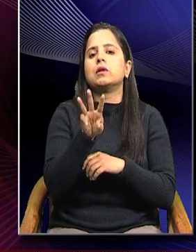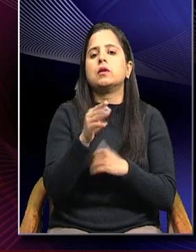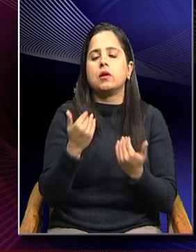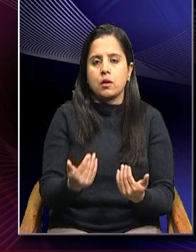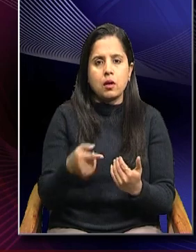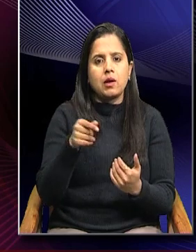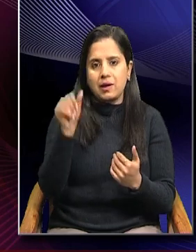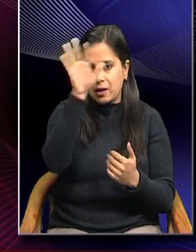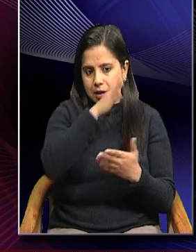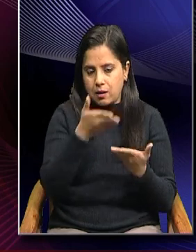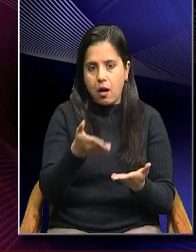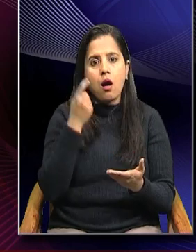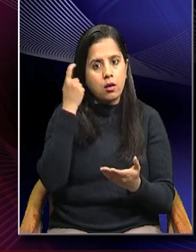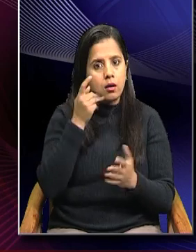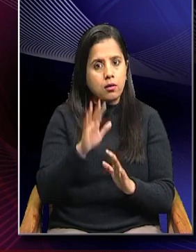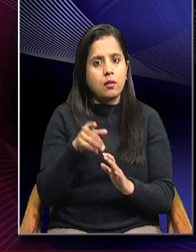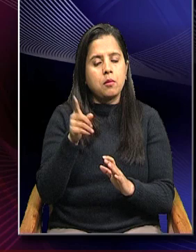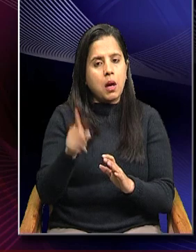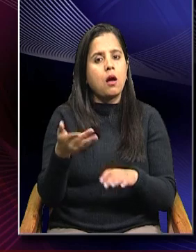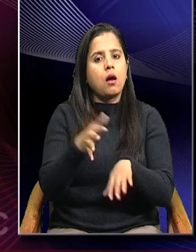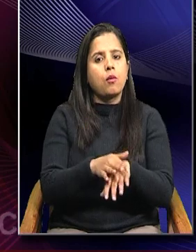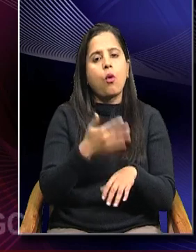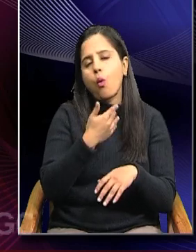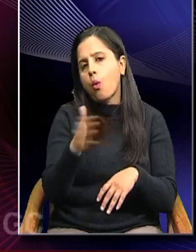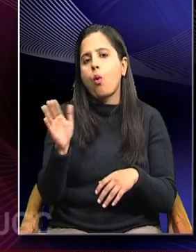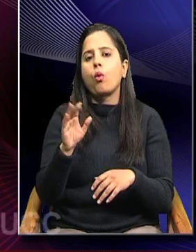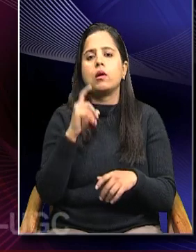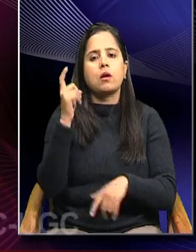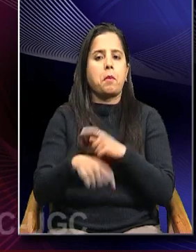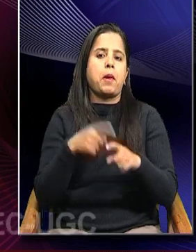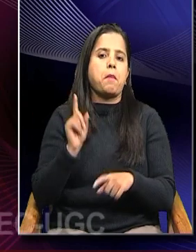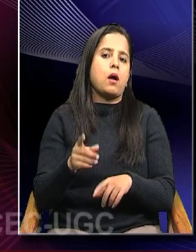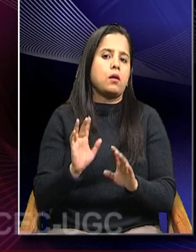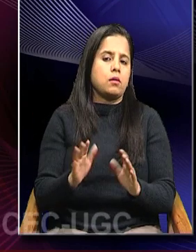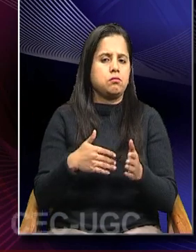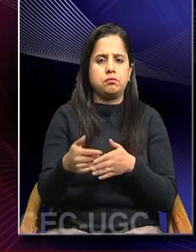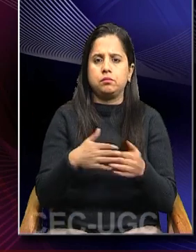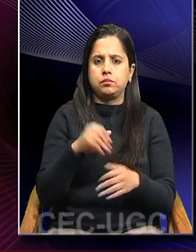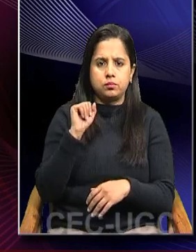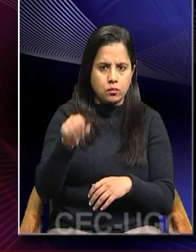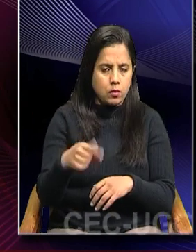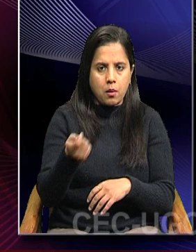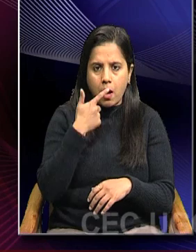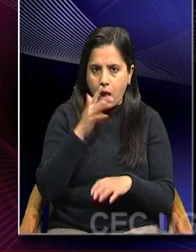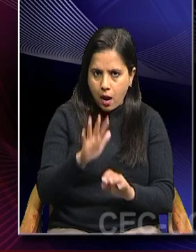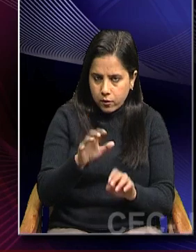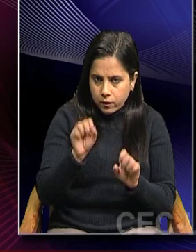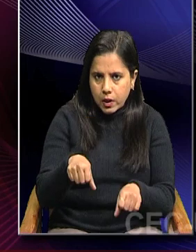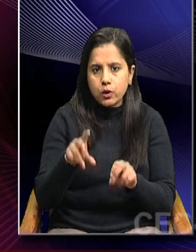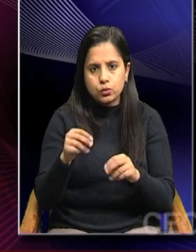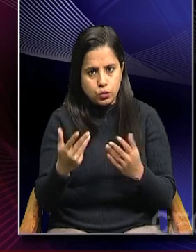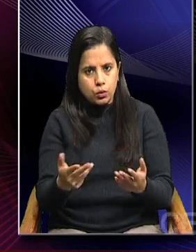as far as India is concerned, they shall be applicable for all companies, regardless of whether they deal with the pharmaceutical or they deal with